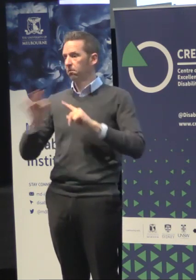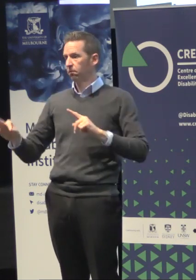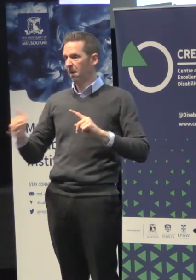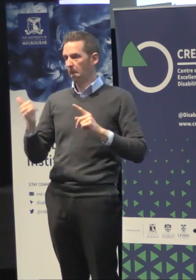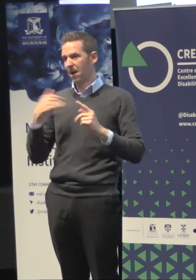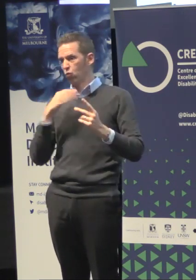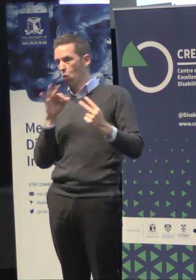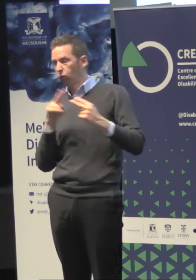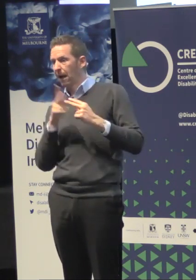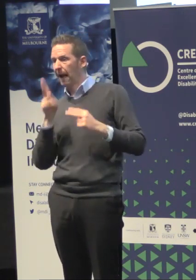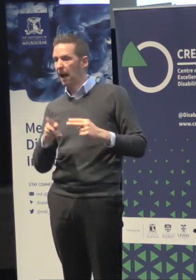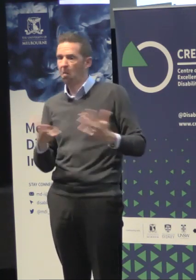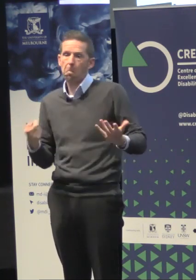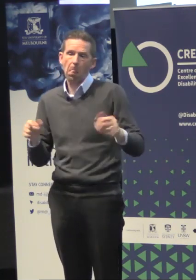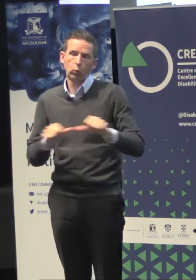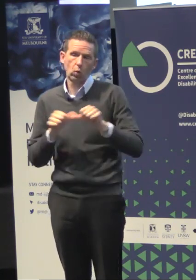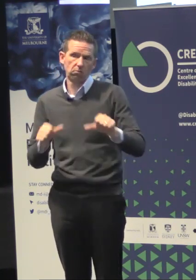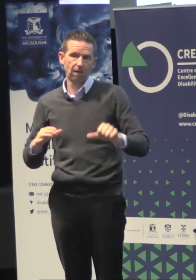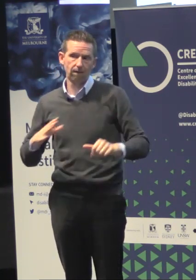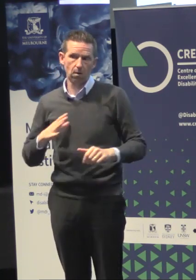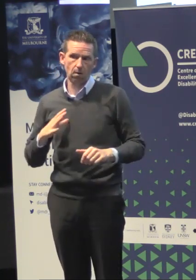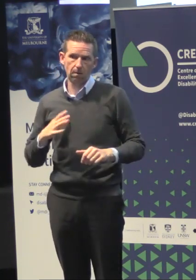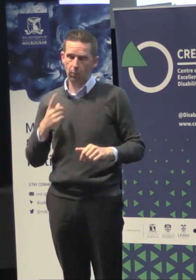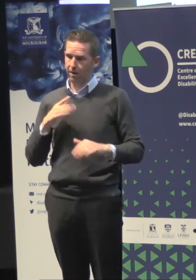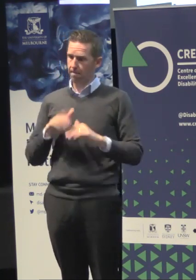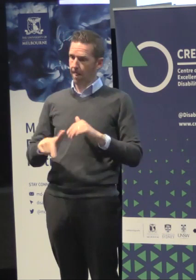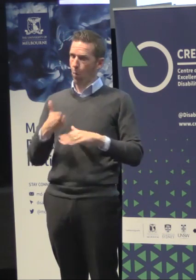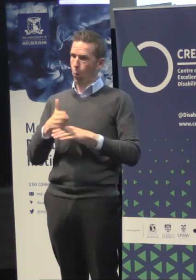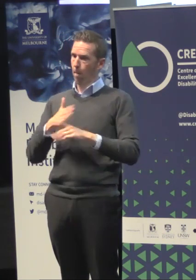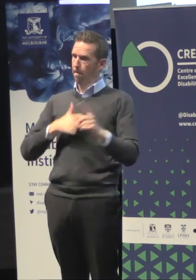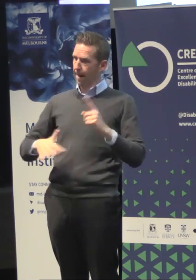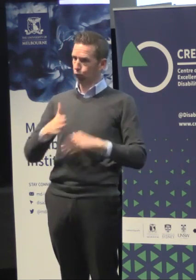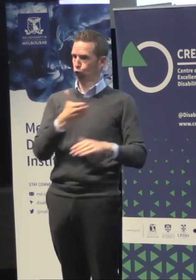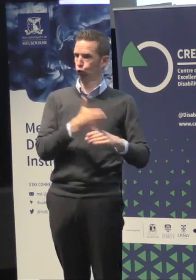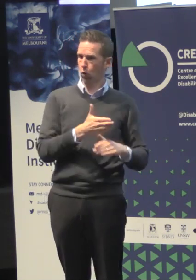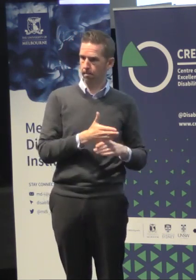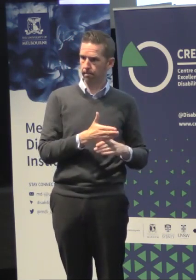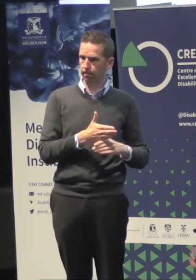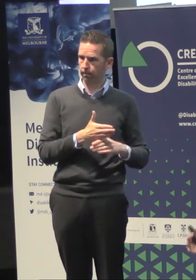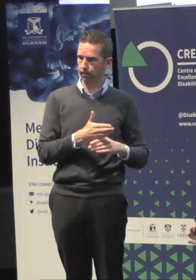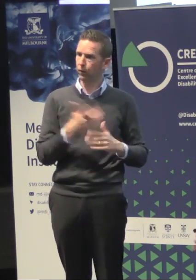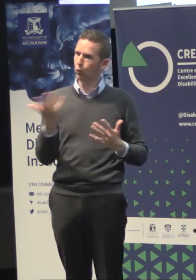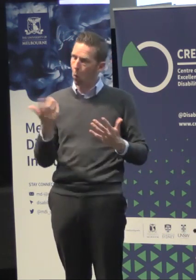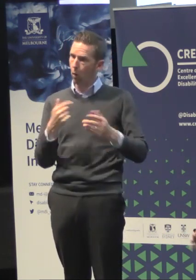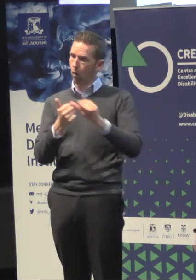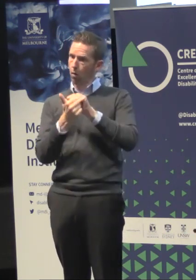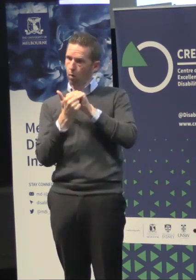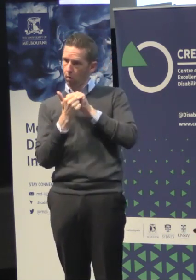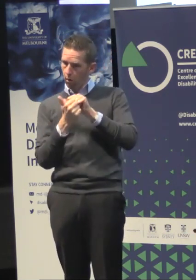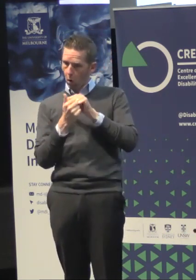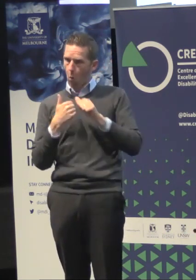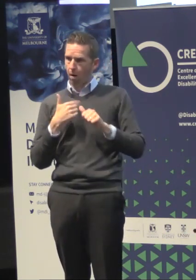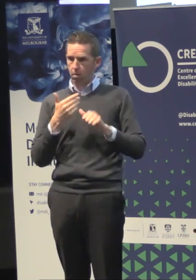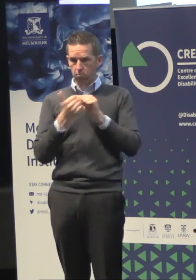lose touch with them. And that's okay. That's fine, because it's about the workplace and the job. So we like colleague, your colleagues on